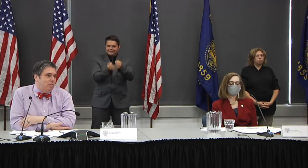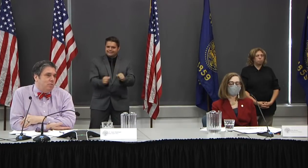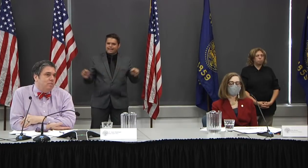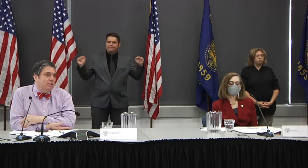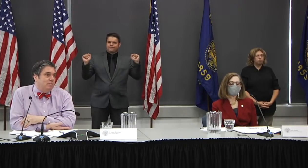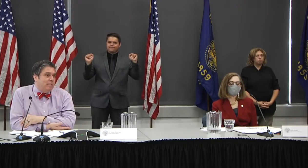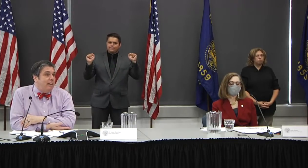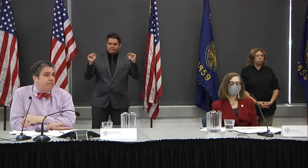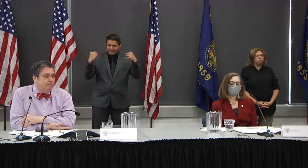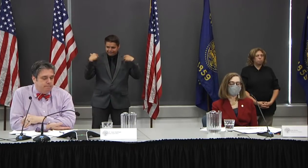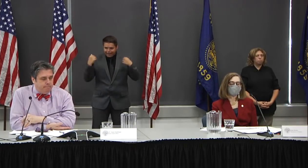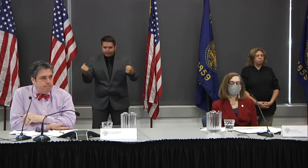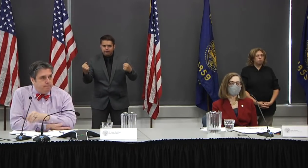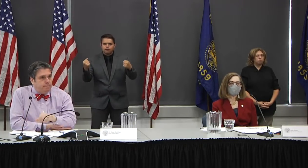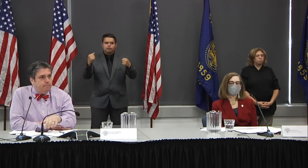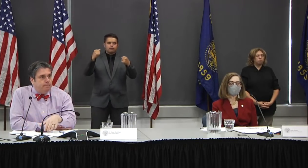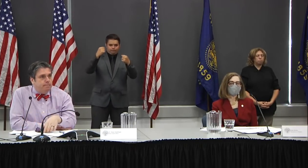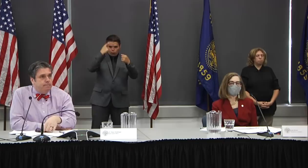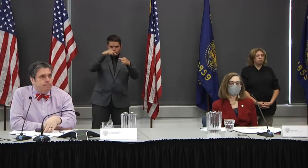for those students and those staff.